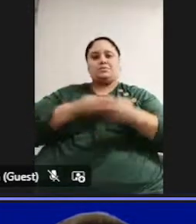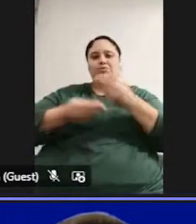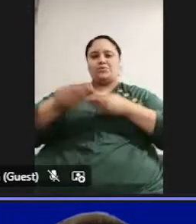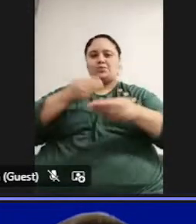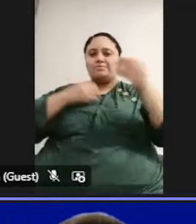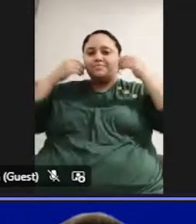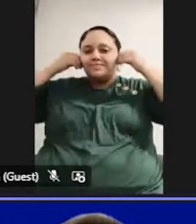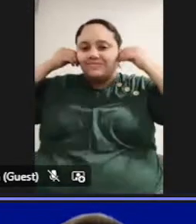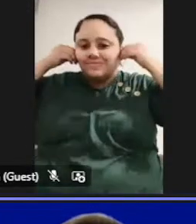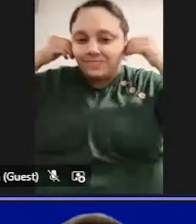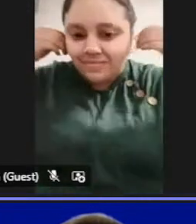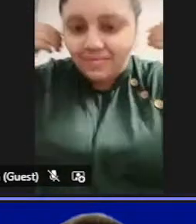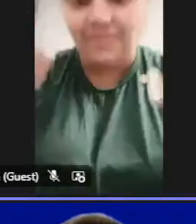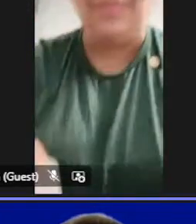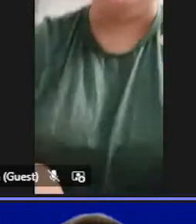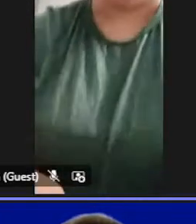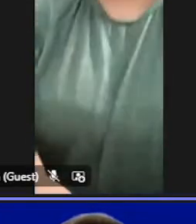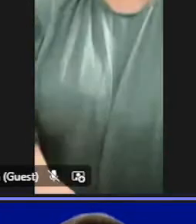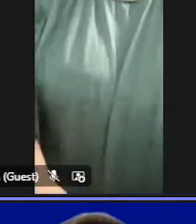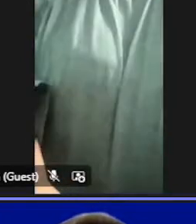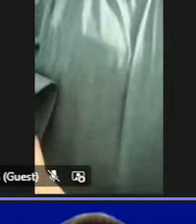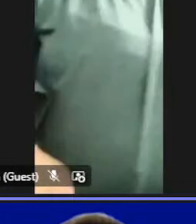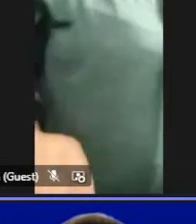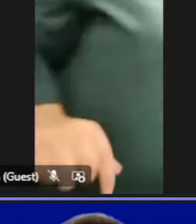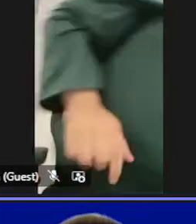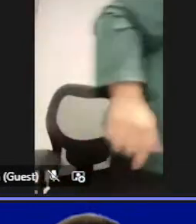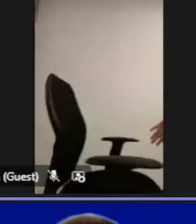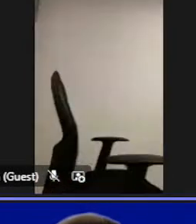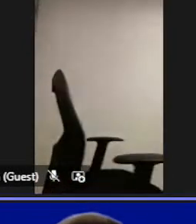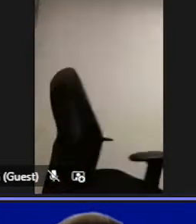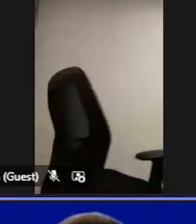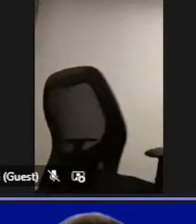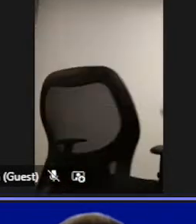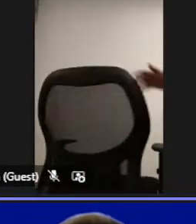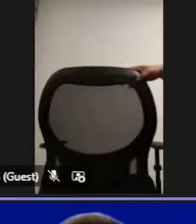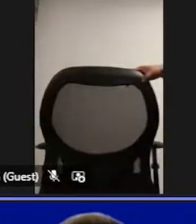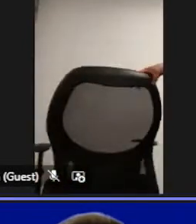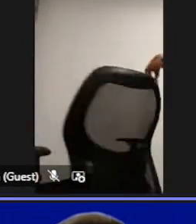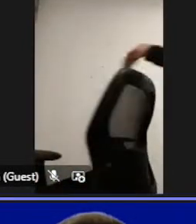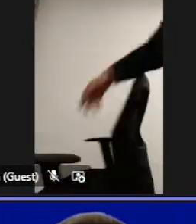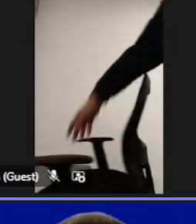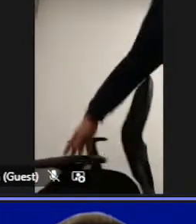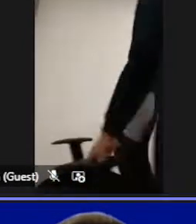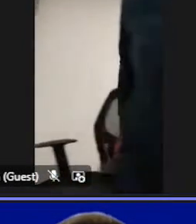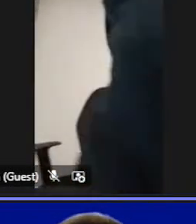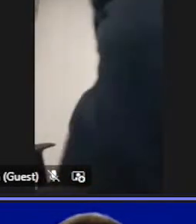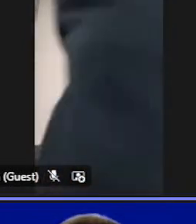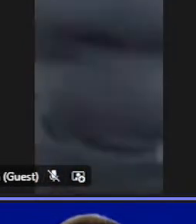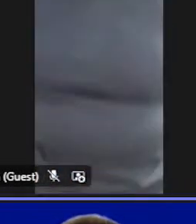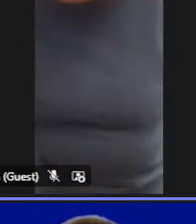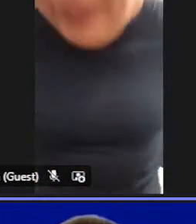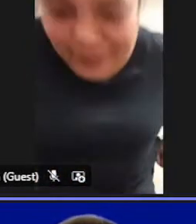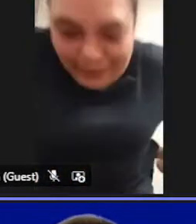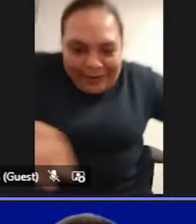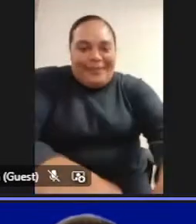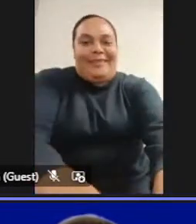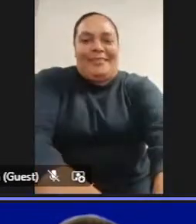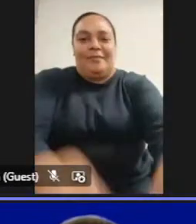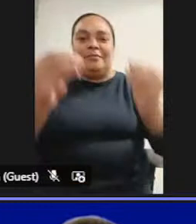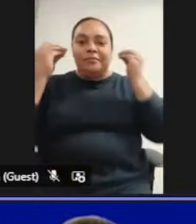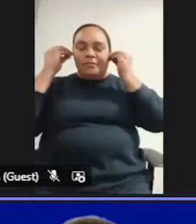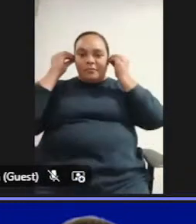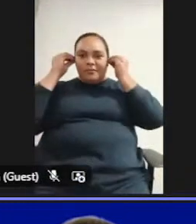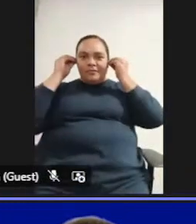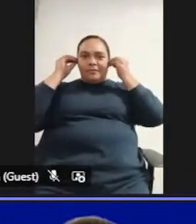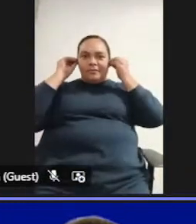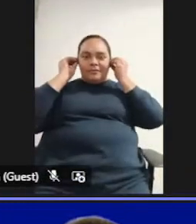that linkage. For some queries, it's fairly basic information that we're asking for upfront. But if, for